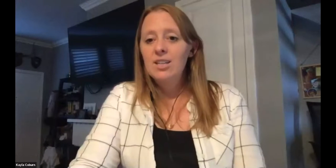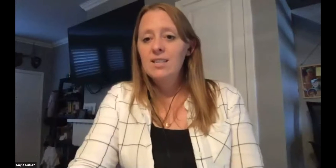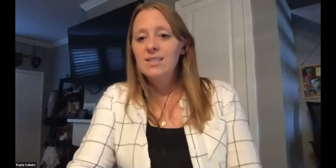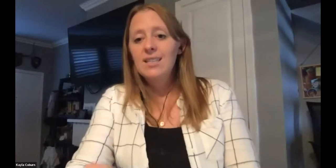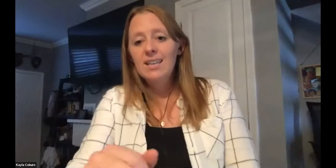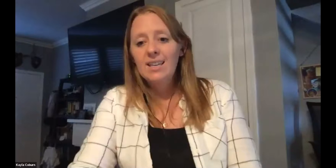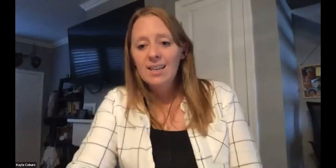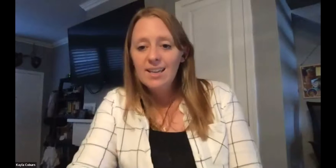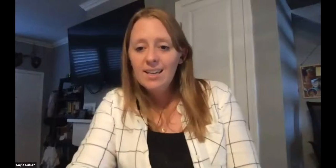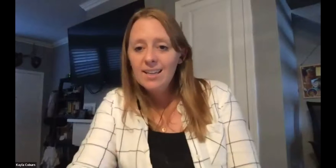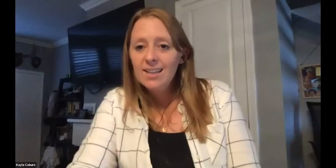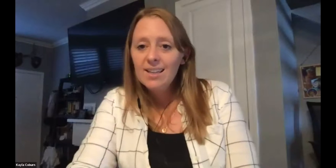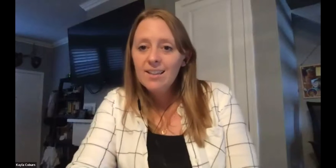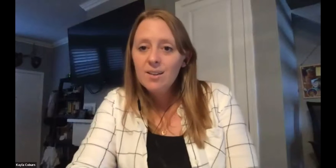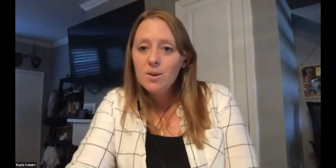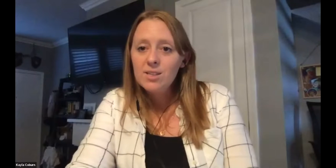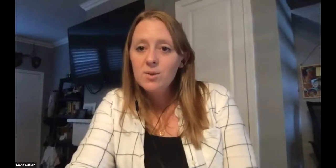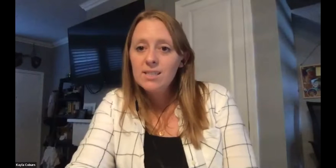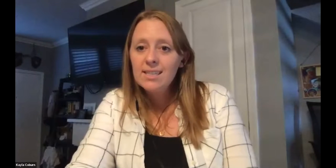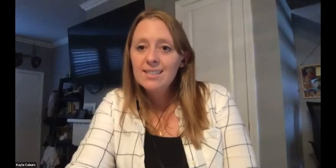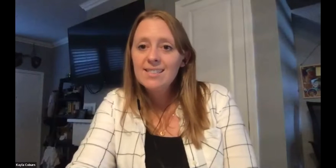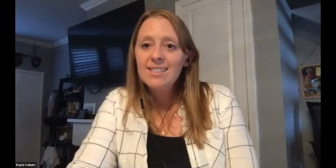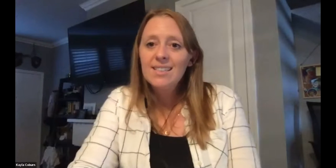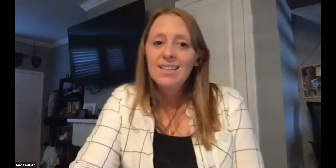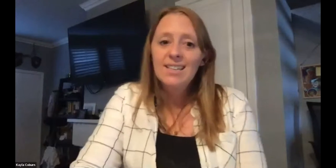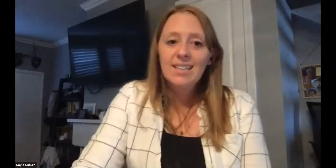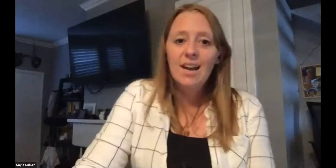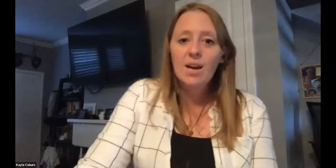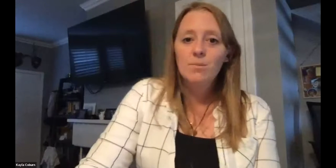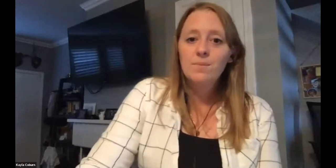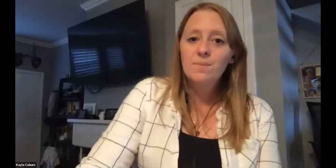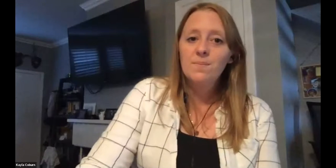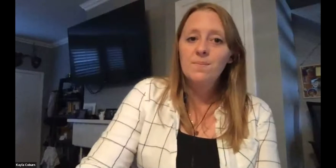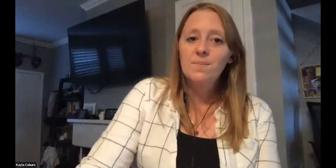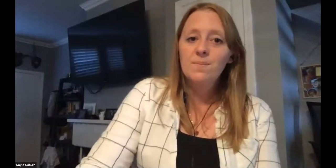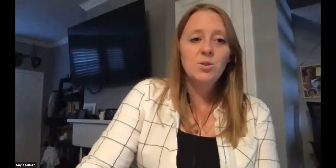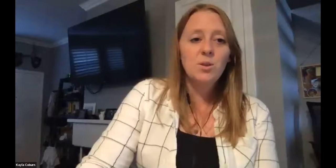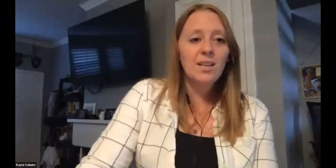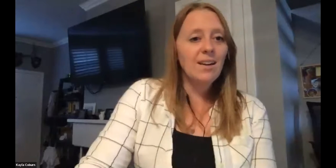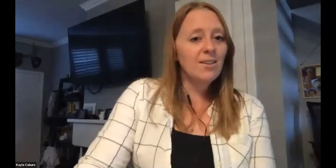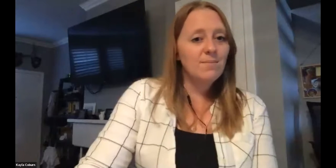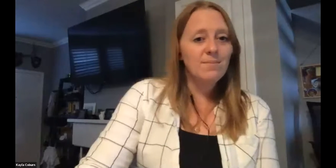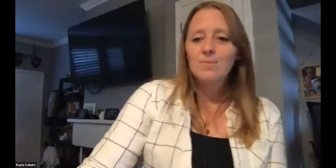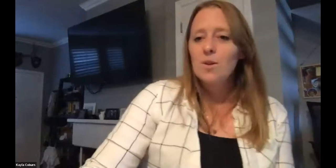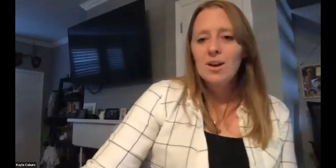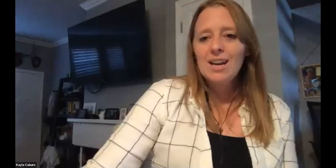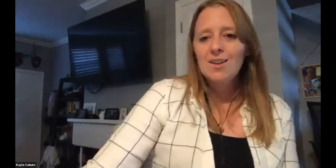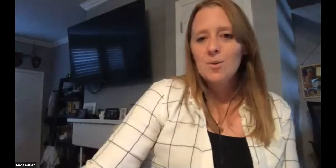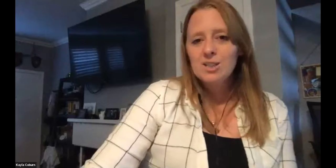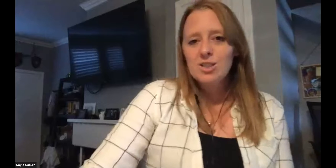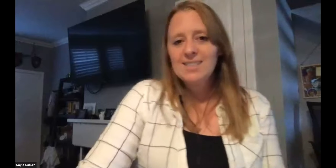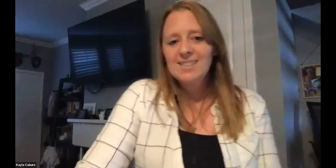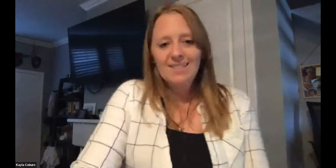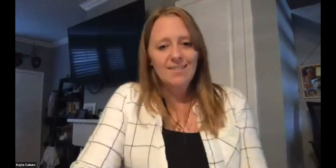I just see the resources. Um, Julie, or were there any